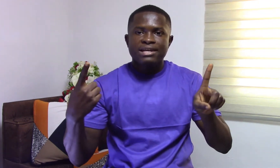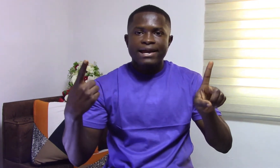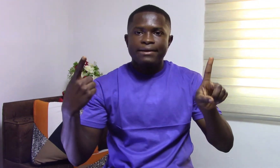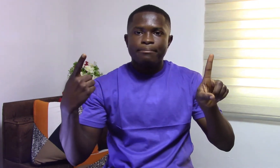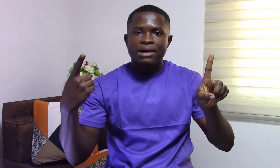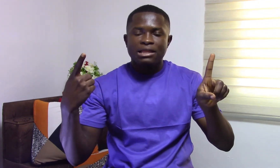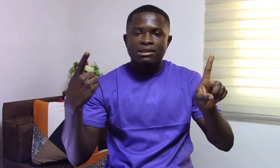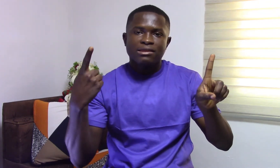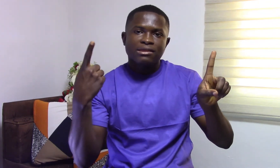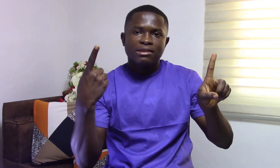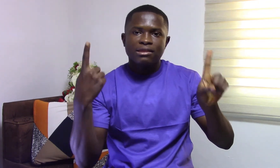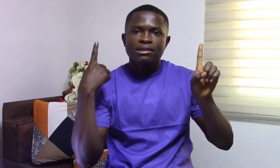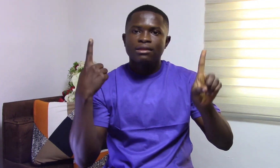sign month.